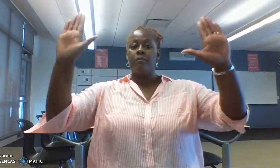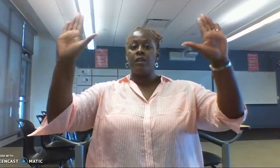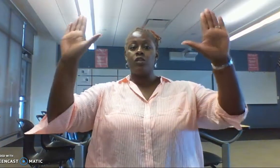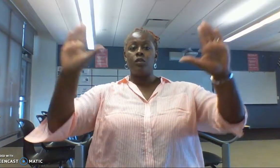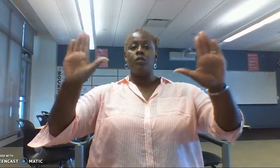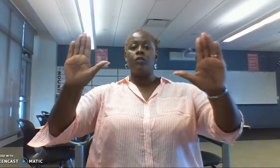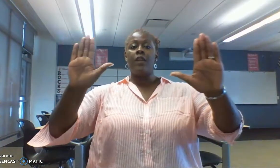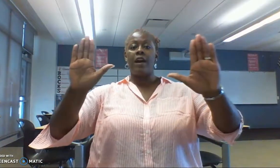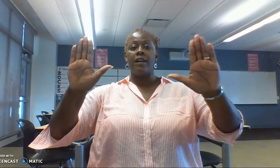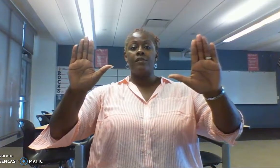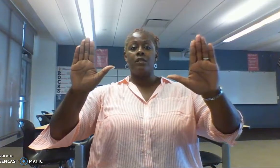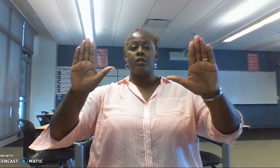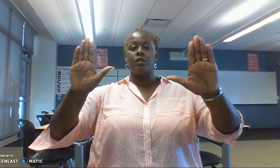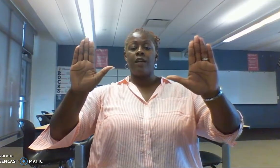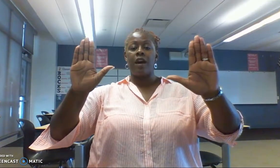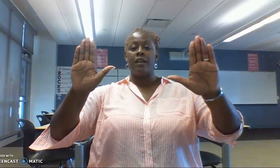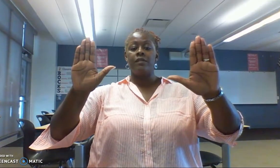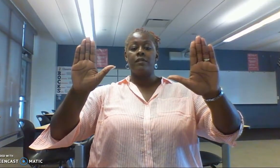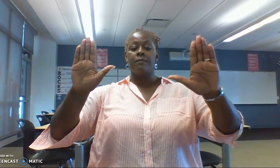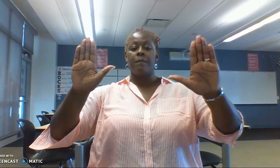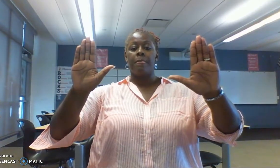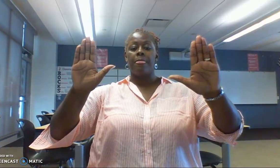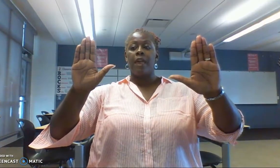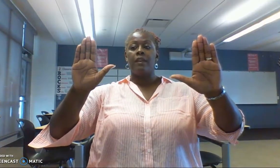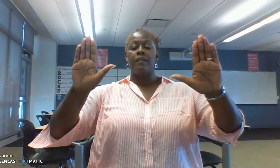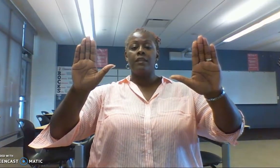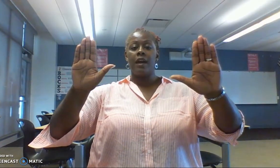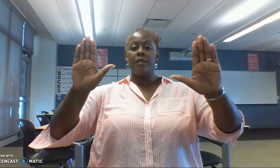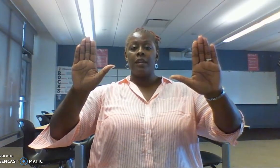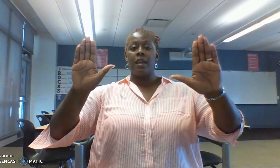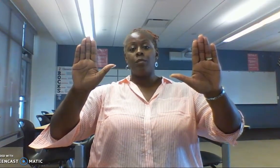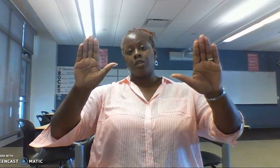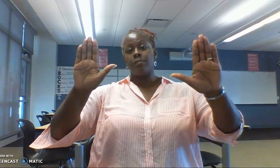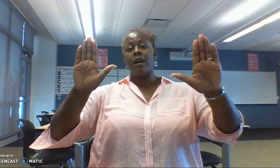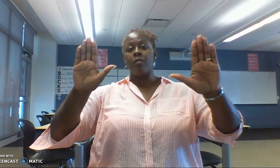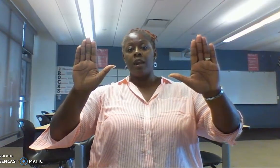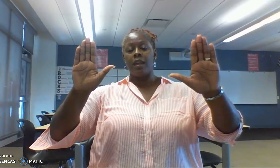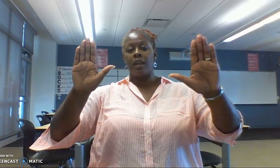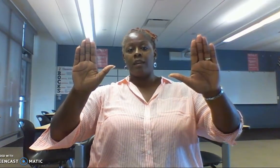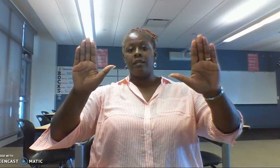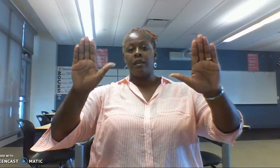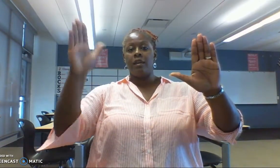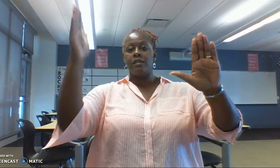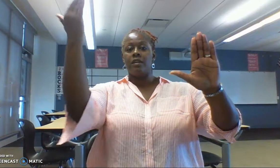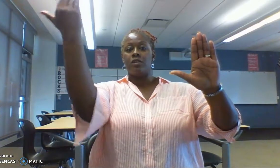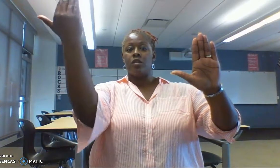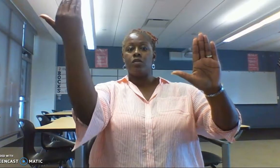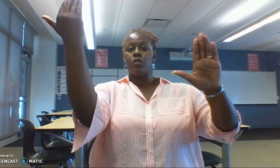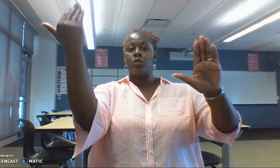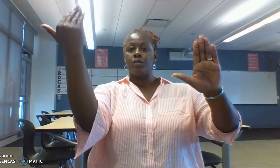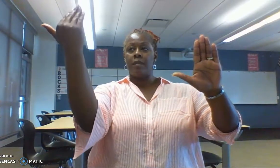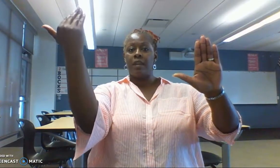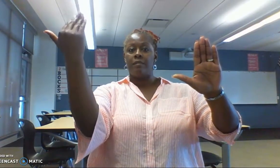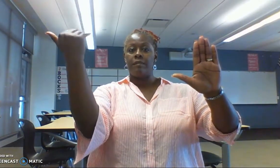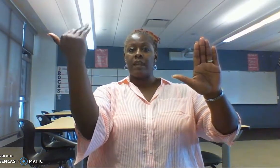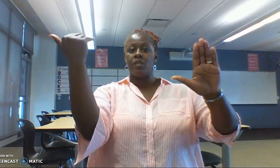me 2 5s, closed 5s. Now the dominant hand, which is my right hand, is going to turn towards me, like it's